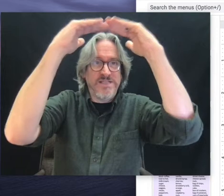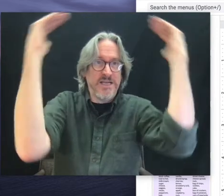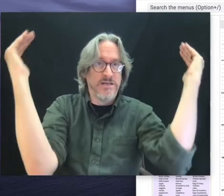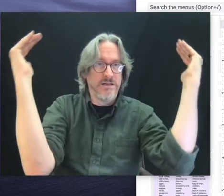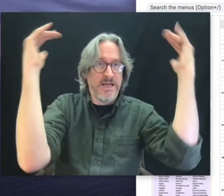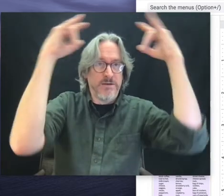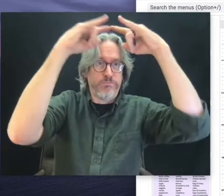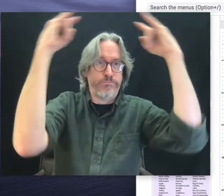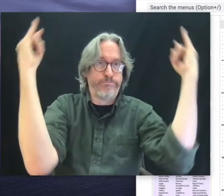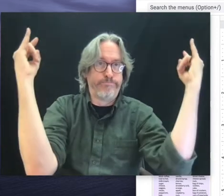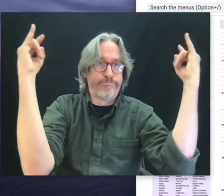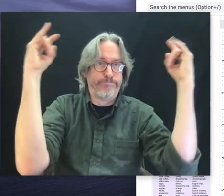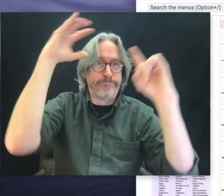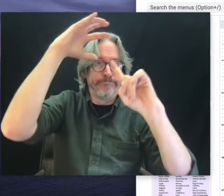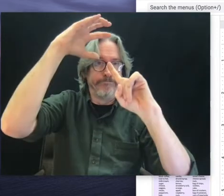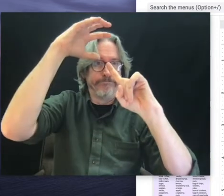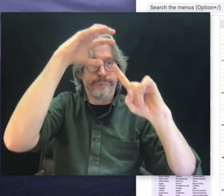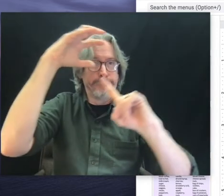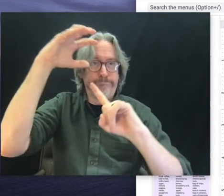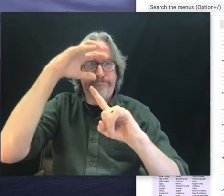I've seen like